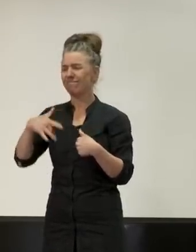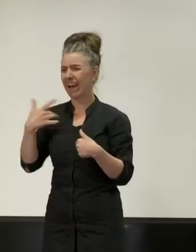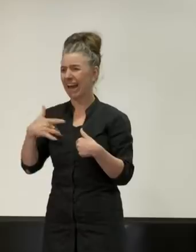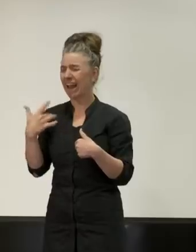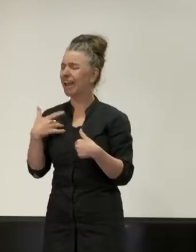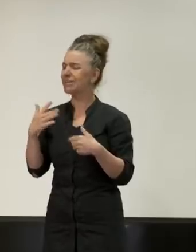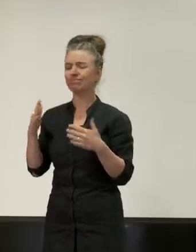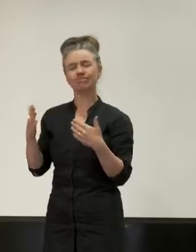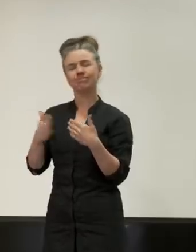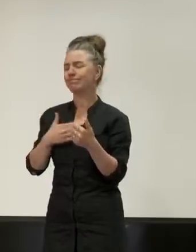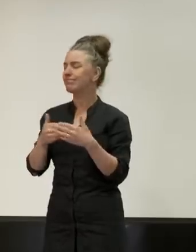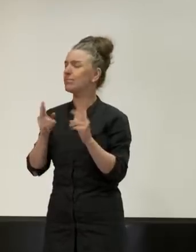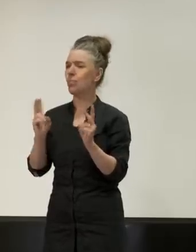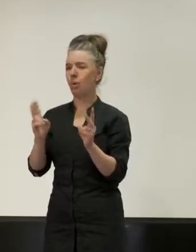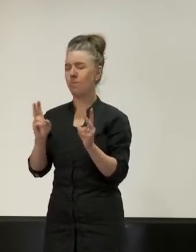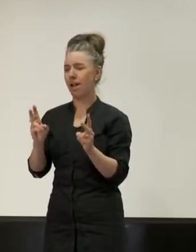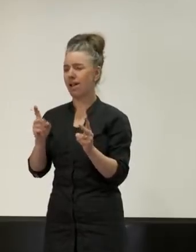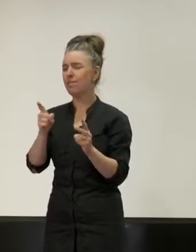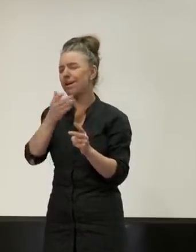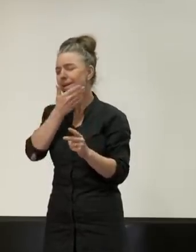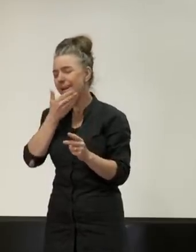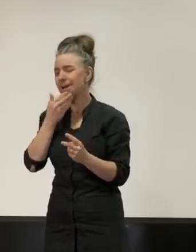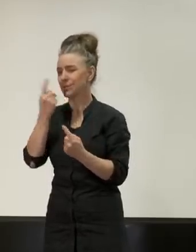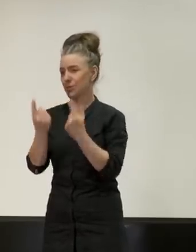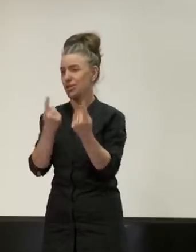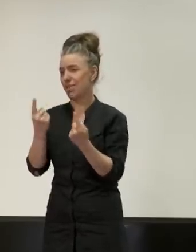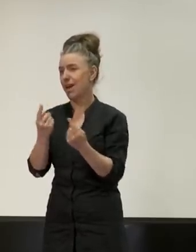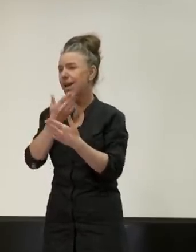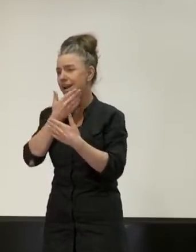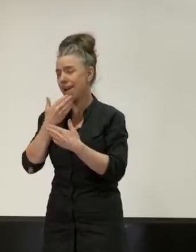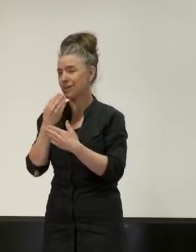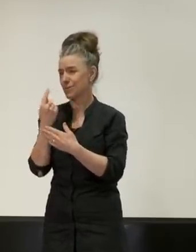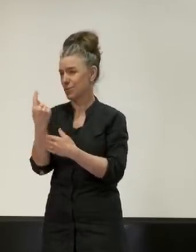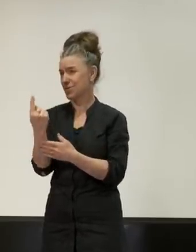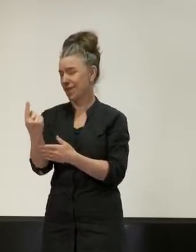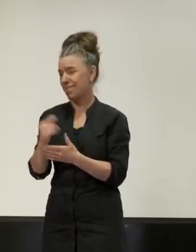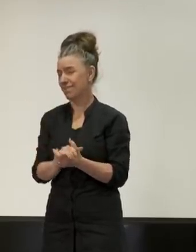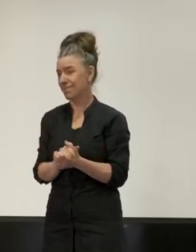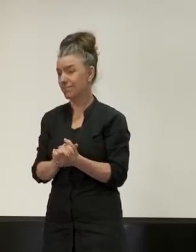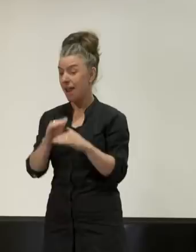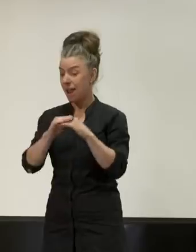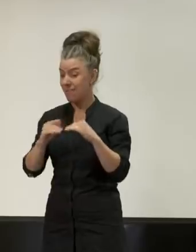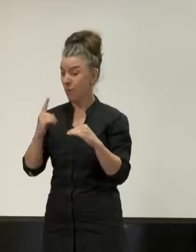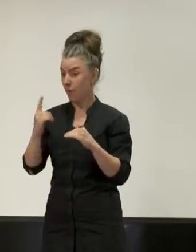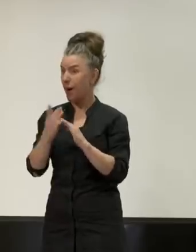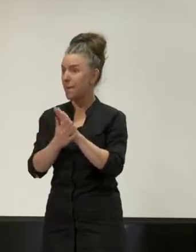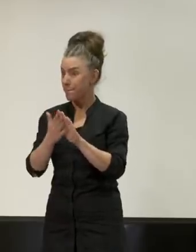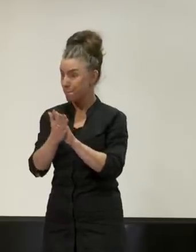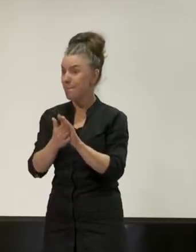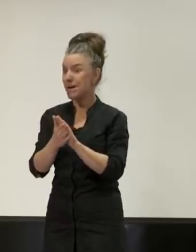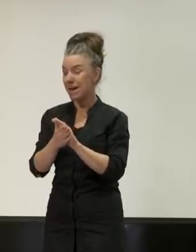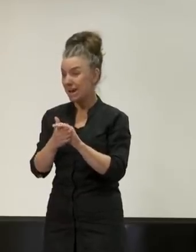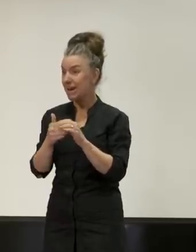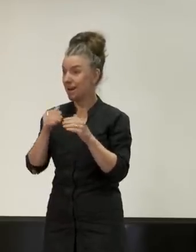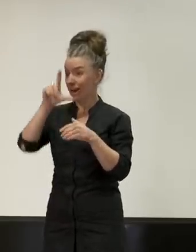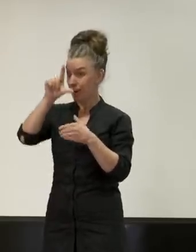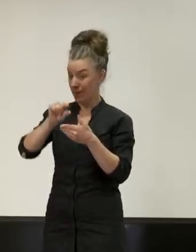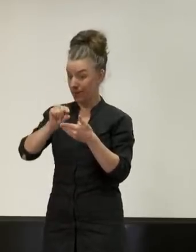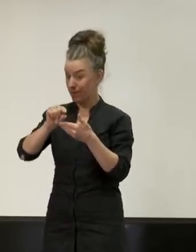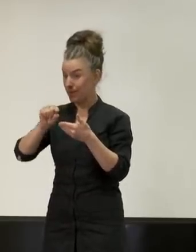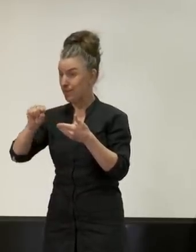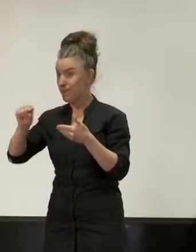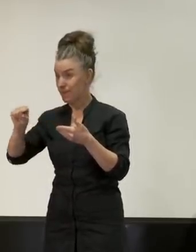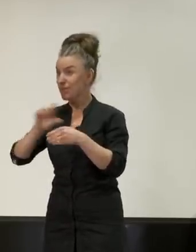to yourself. Ultimately, level 1 represents us getting the virus under control, but the war doesn't end so long